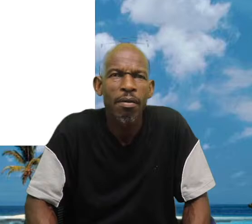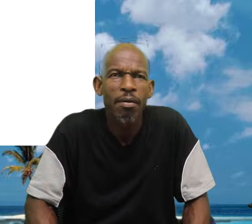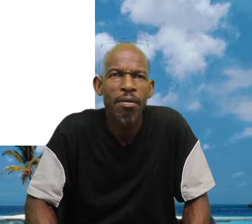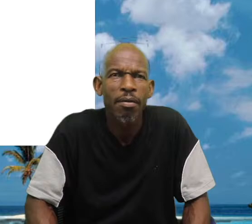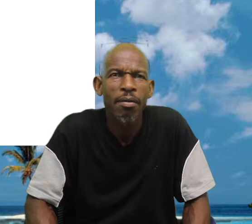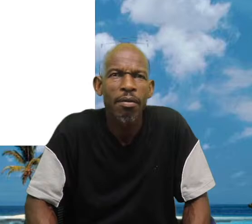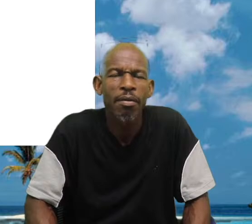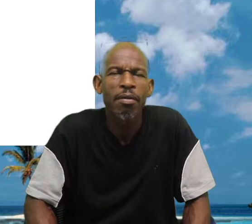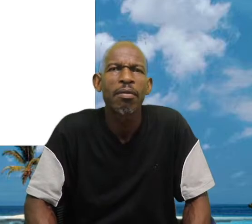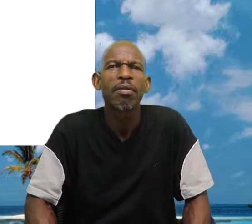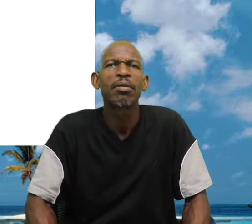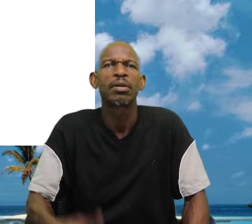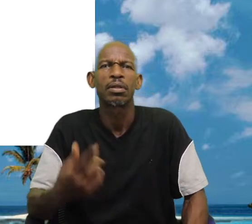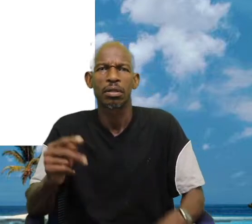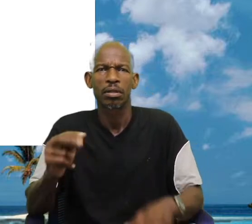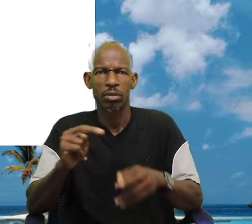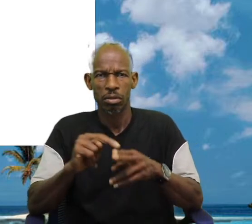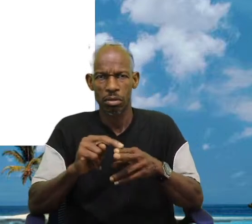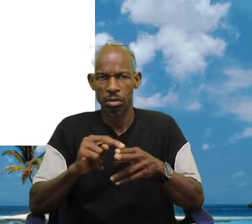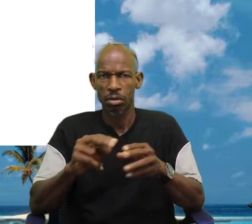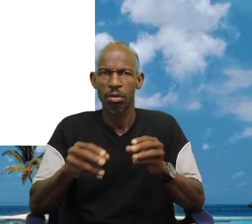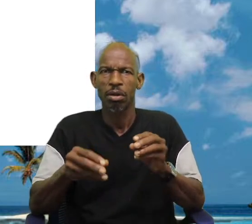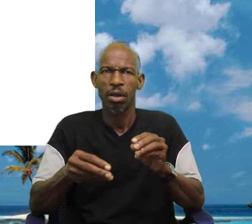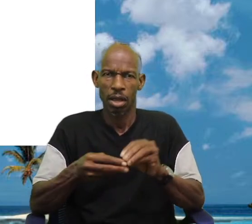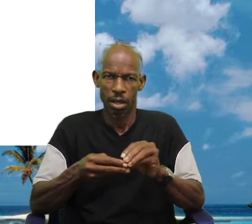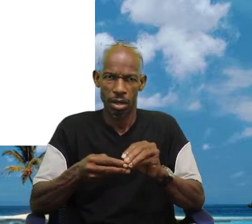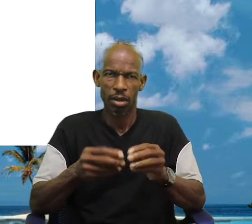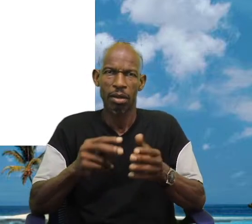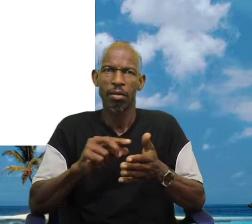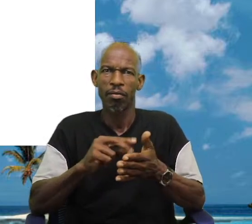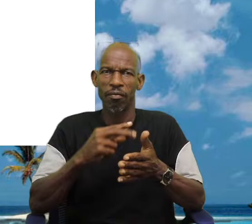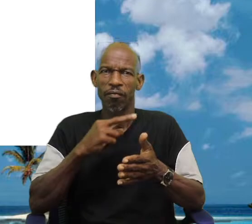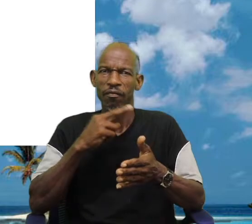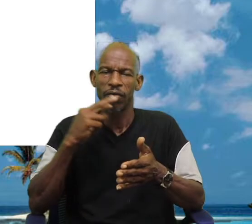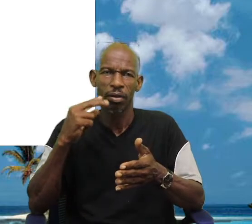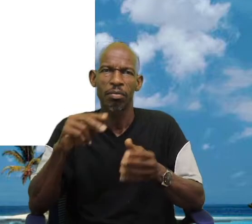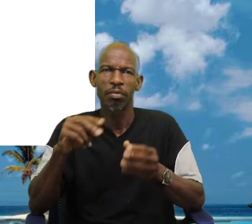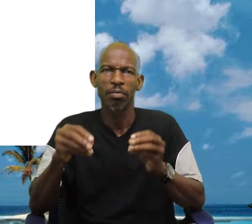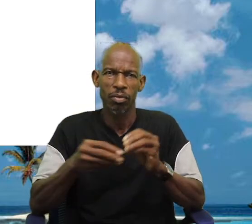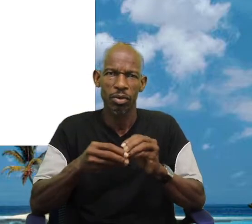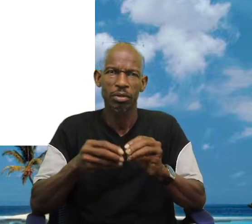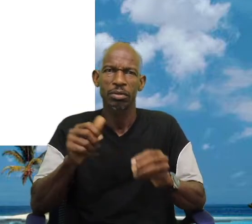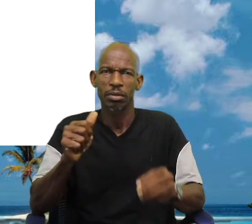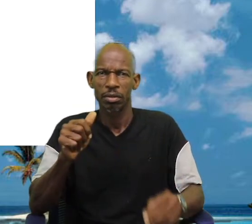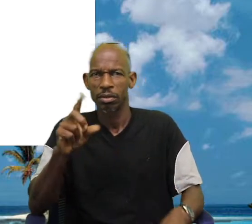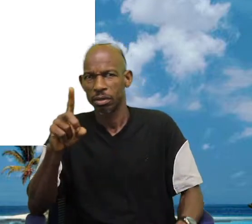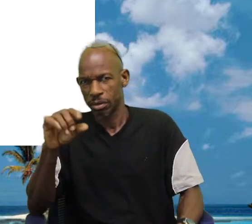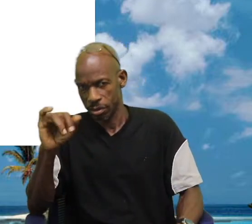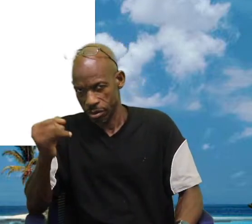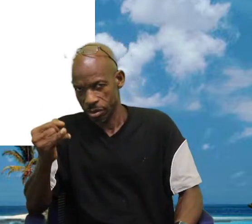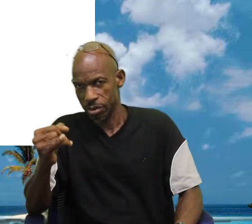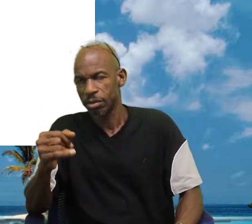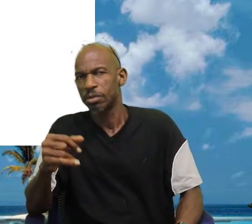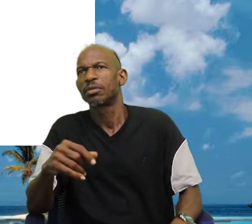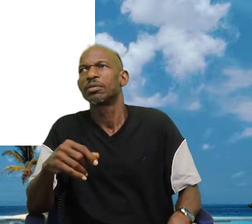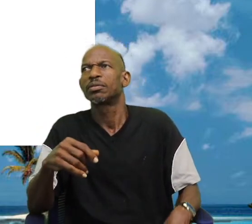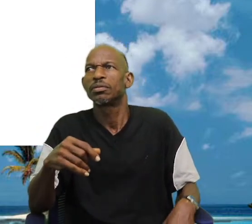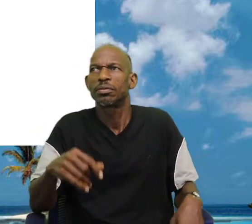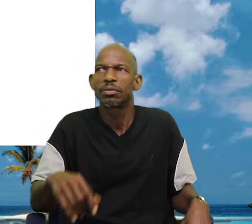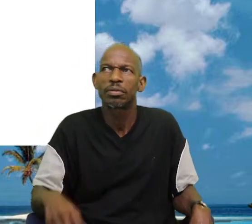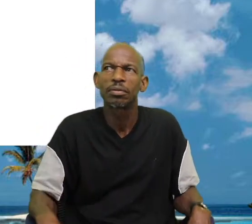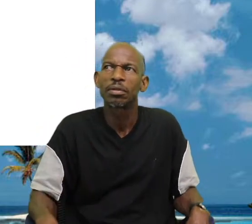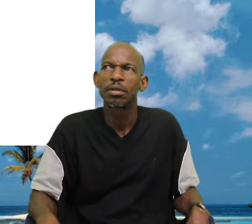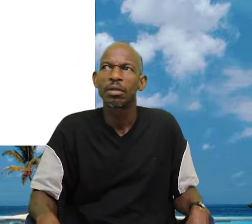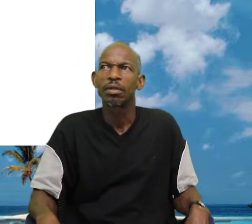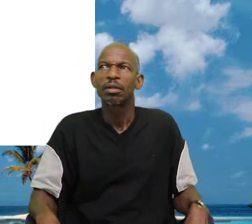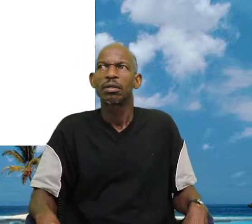The noun, right, plus the verb plus the adjective. Right, good. Yes,